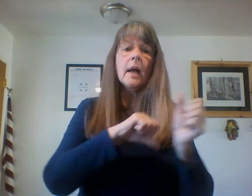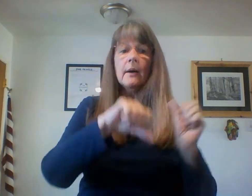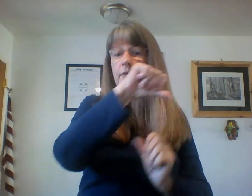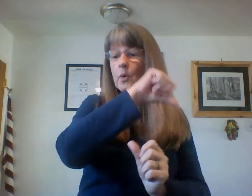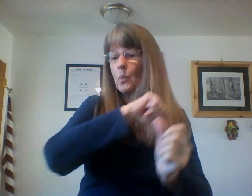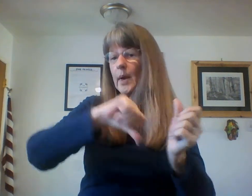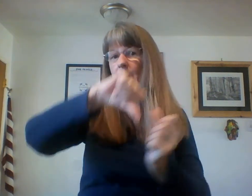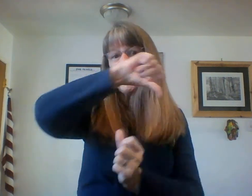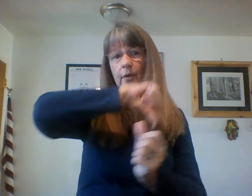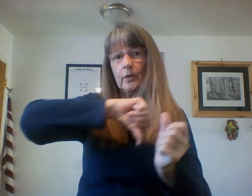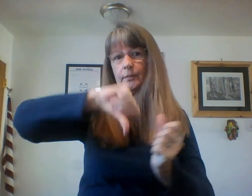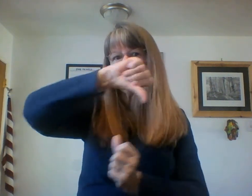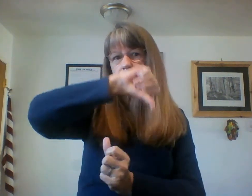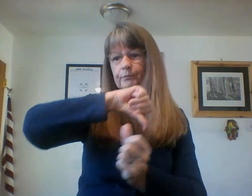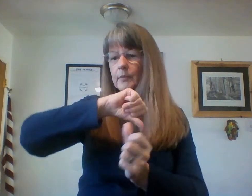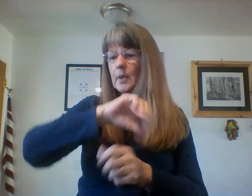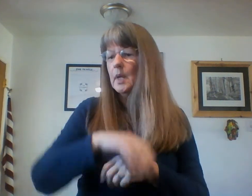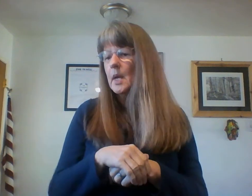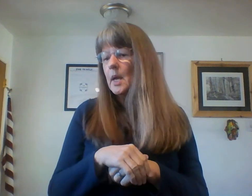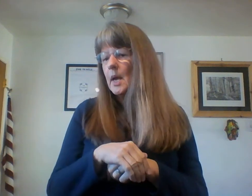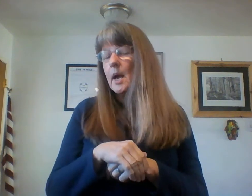love one another.